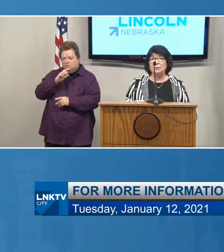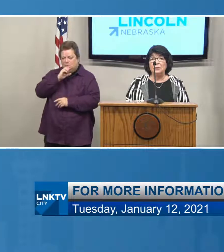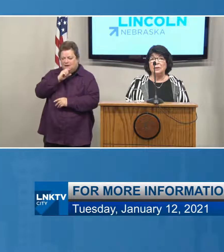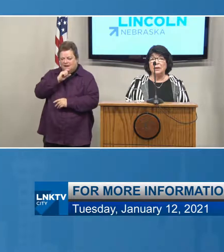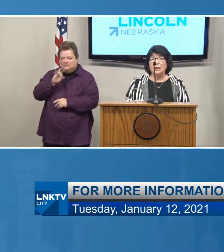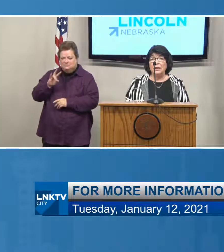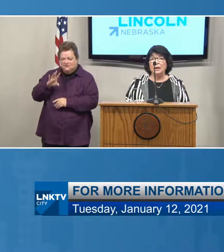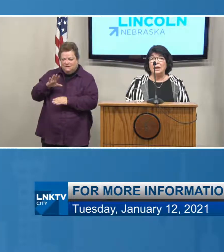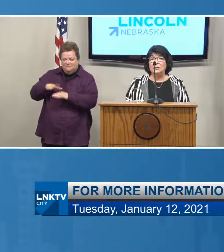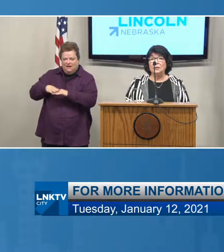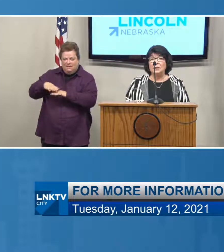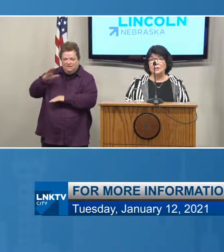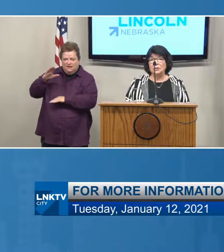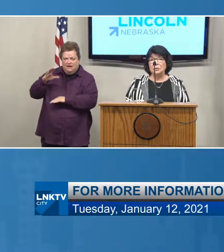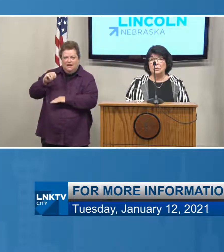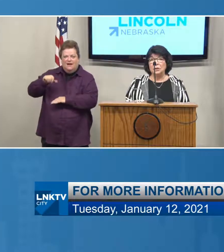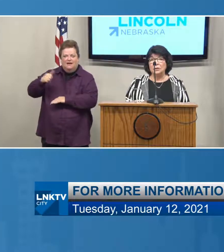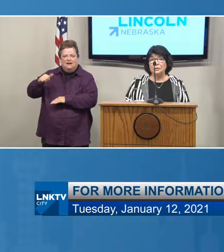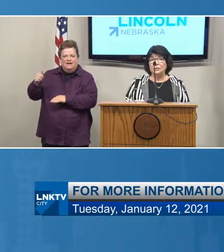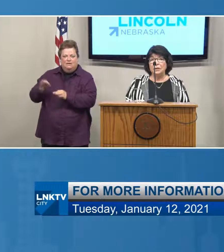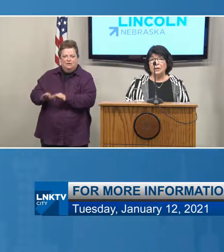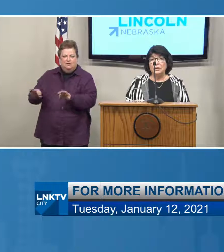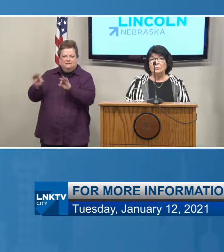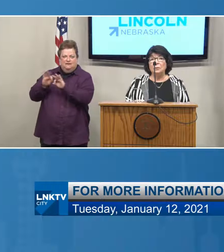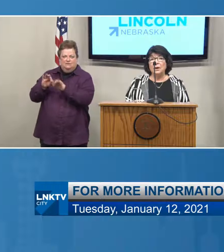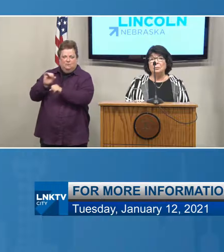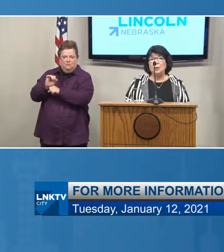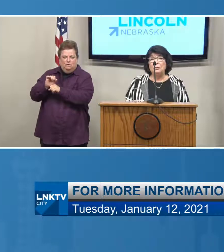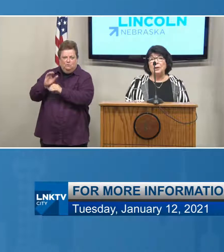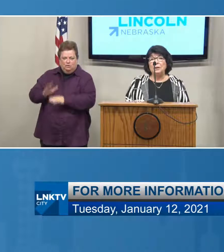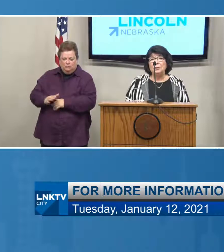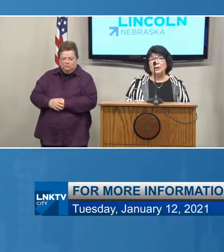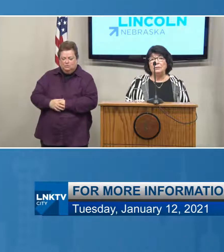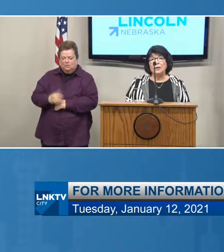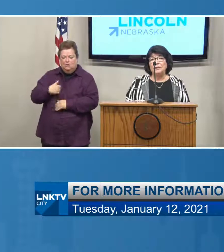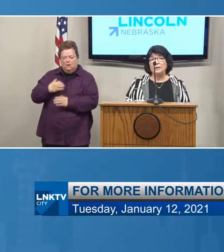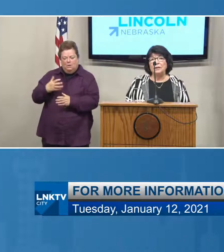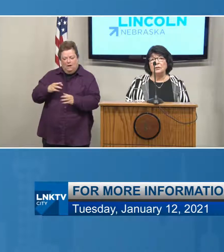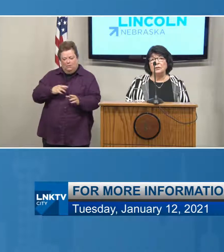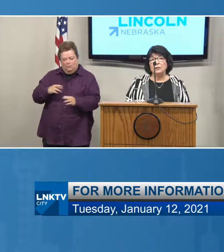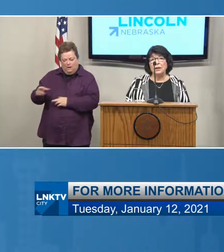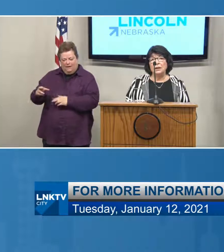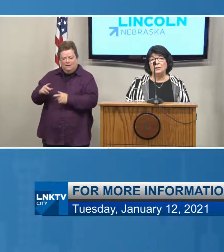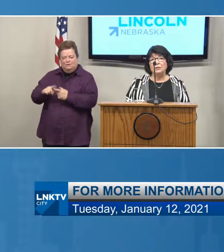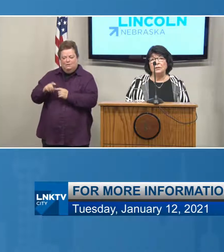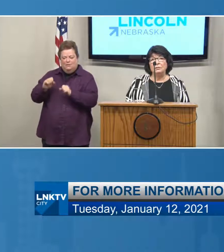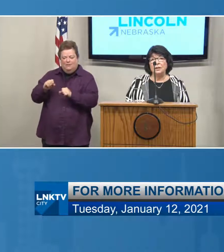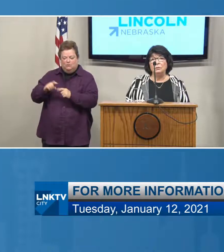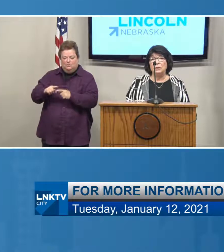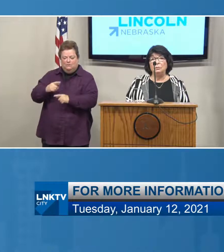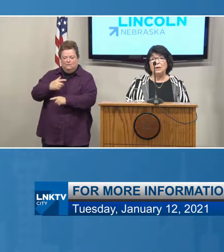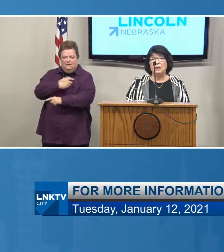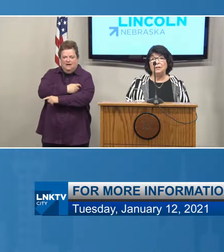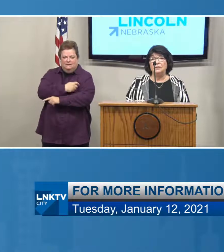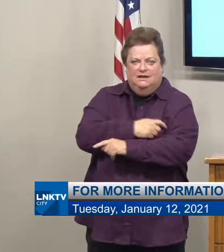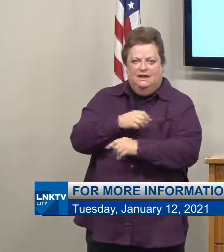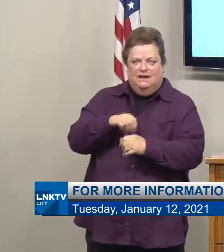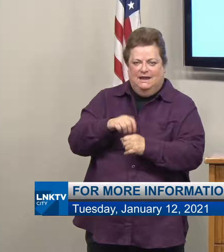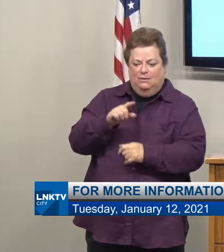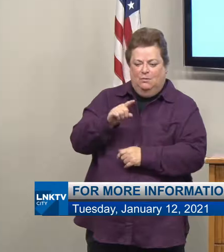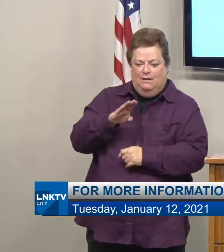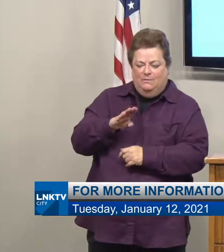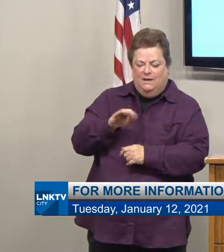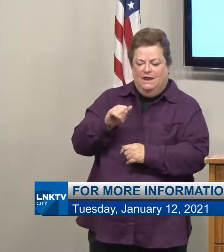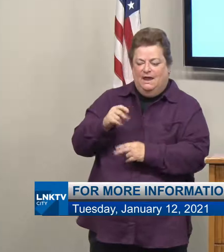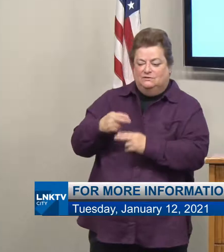and older and other essential workers. We want to be ready to begin vaccinating those in Phase 1B as soon as